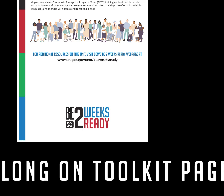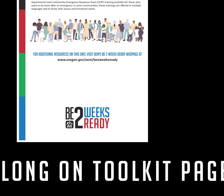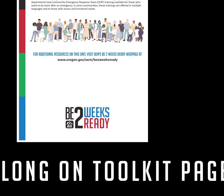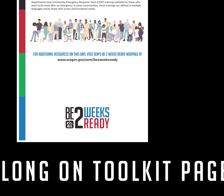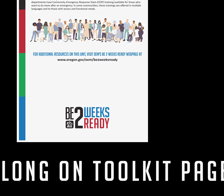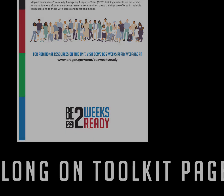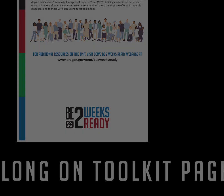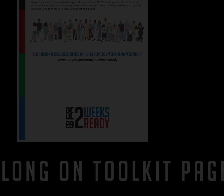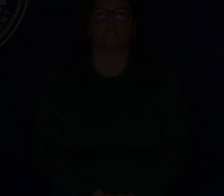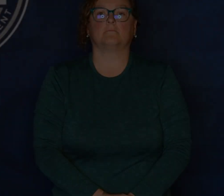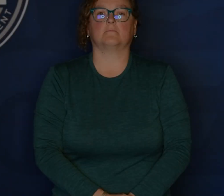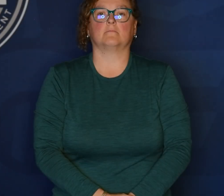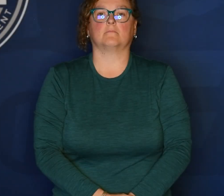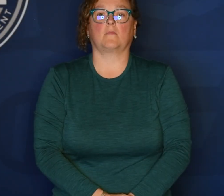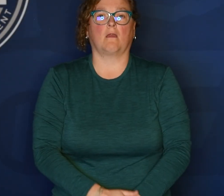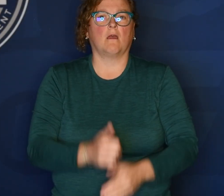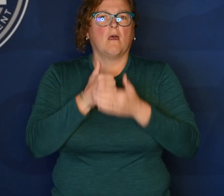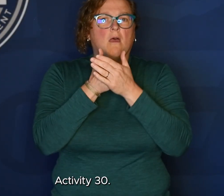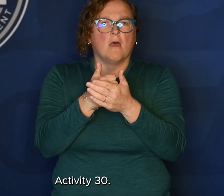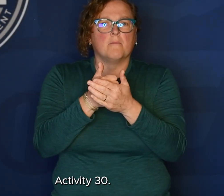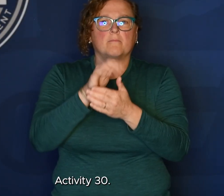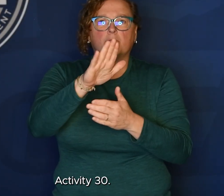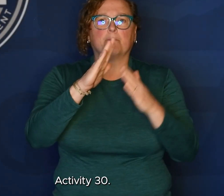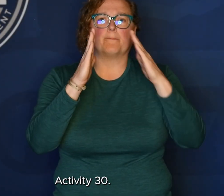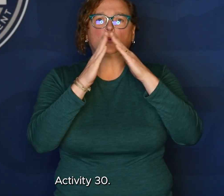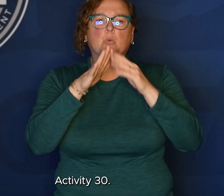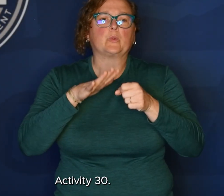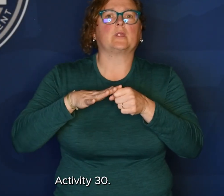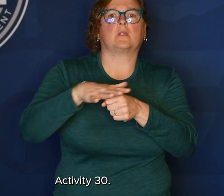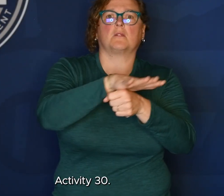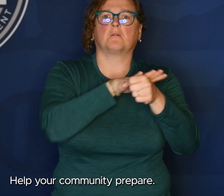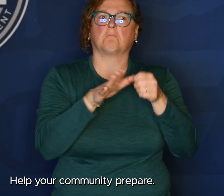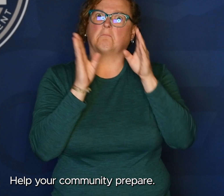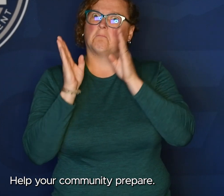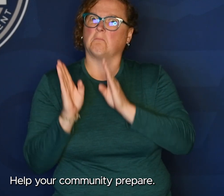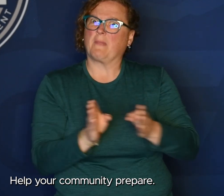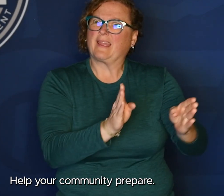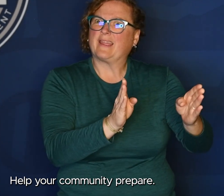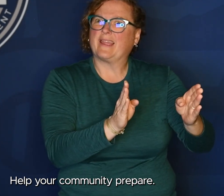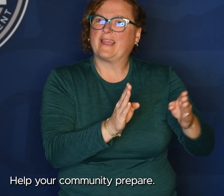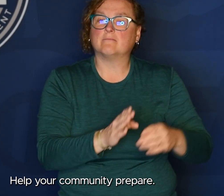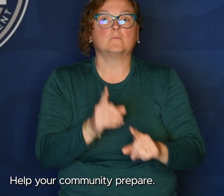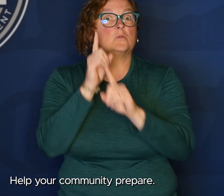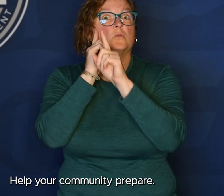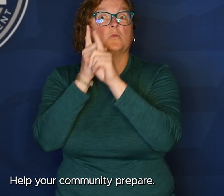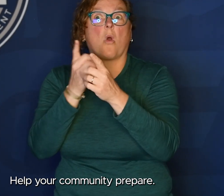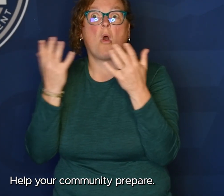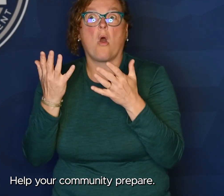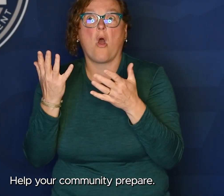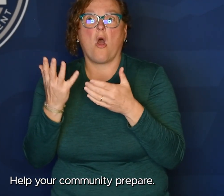page 88. Activity 30. Help your community prepare.